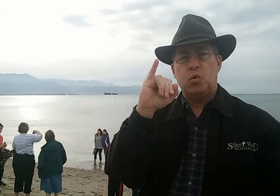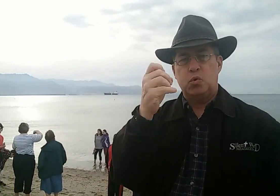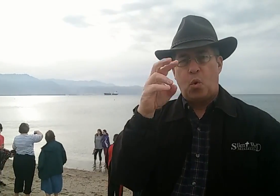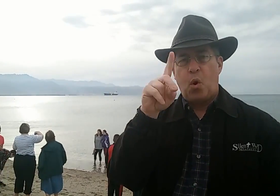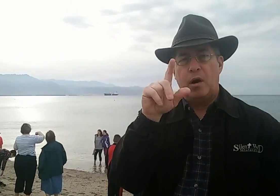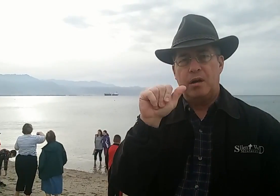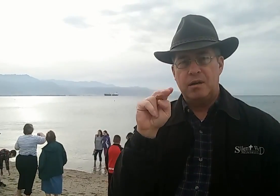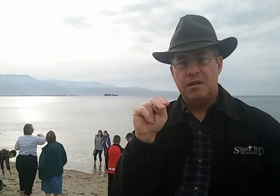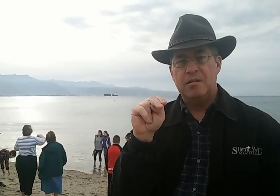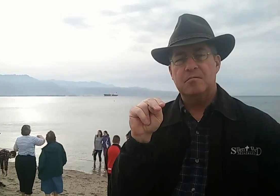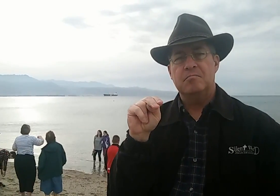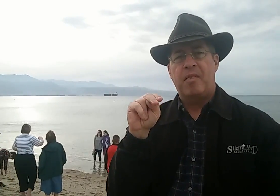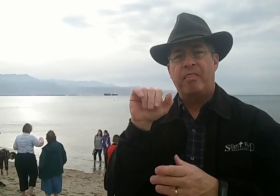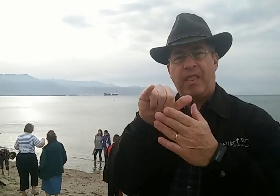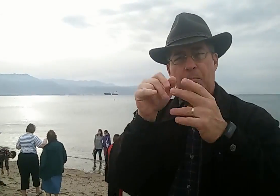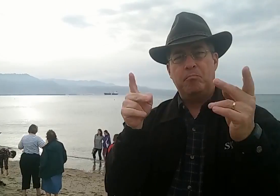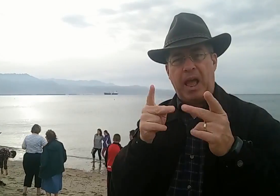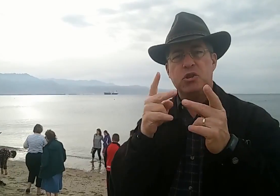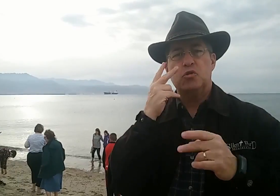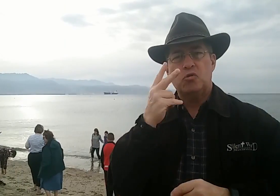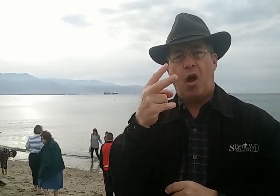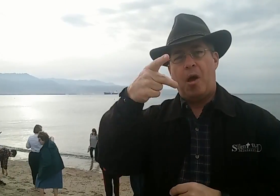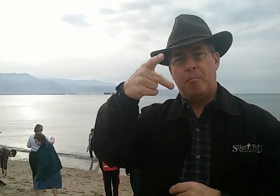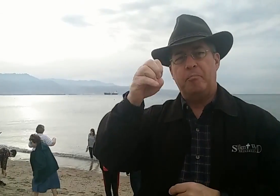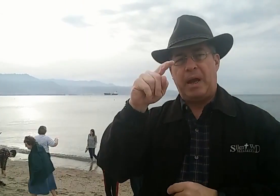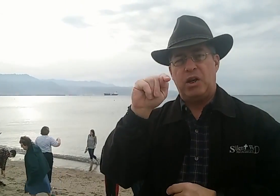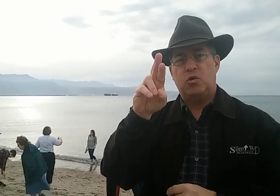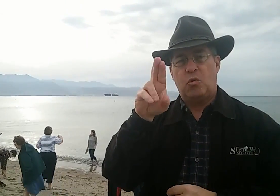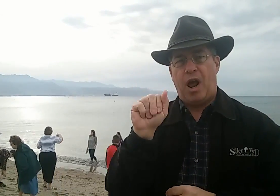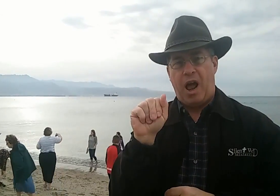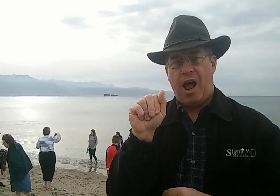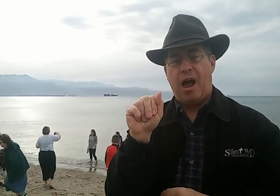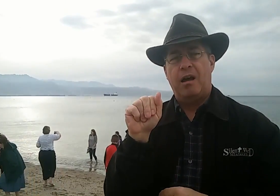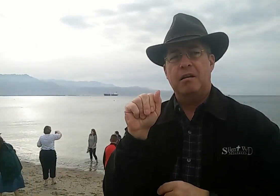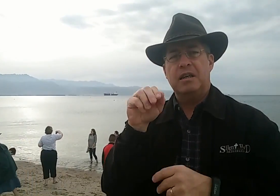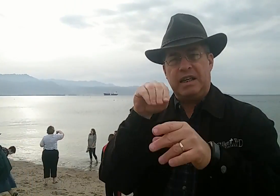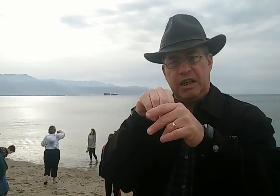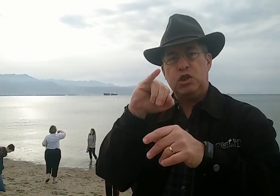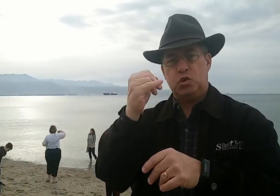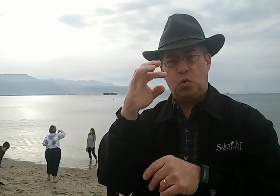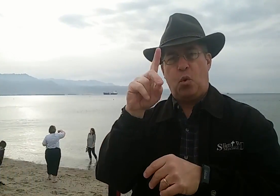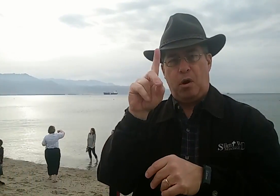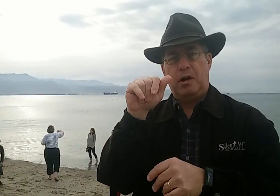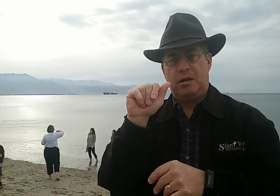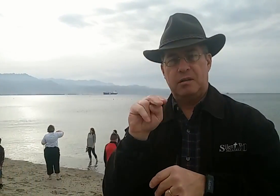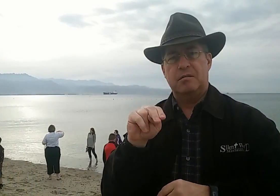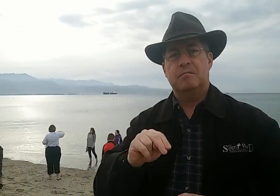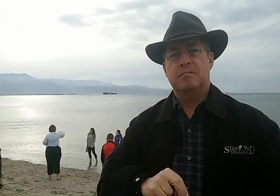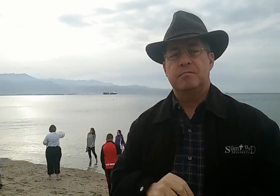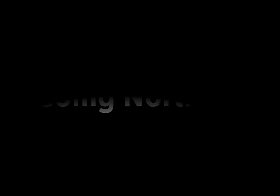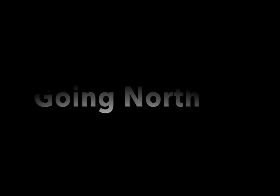Yesterday we were in Jordan to go see Petra. The city of Petra is in the country of Jordan.